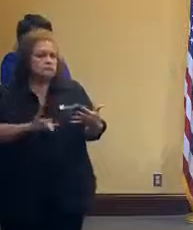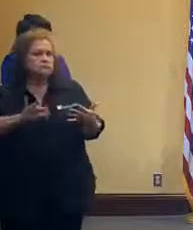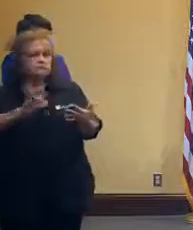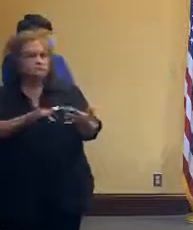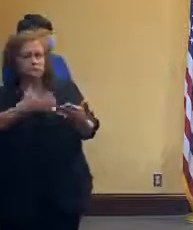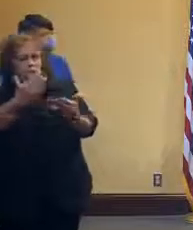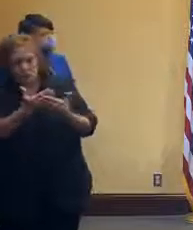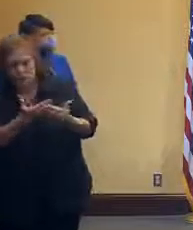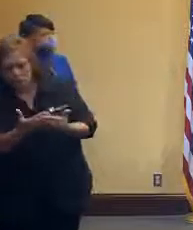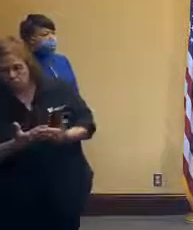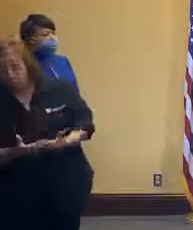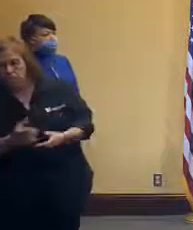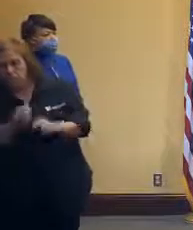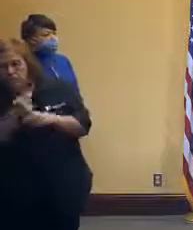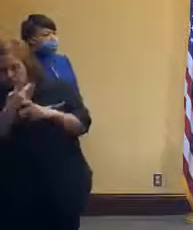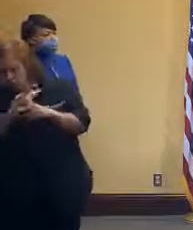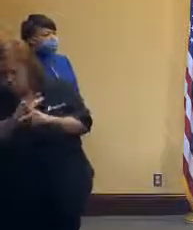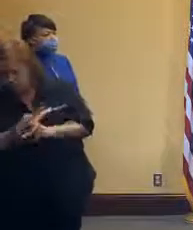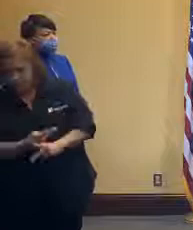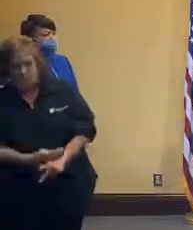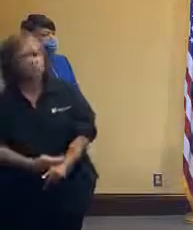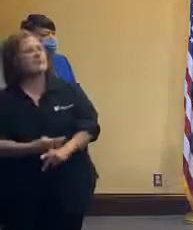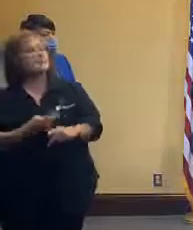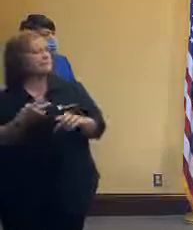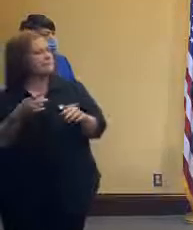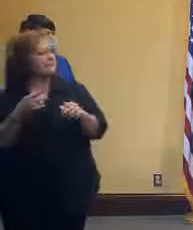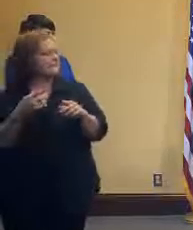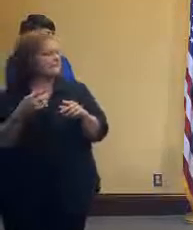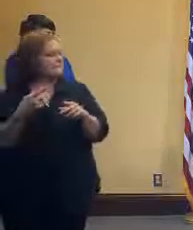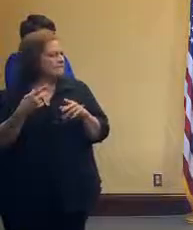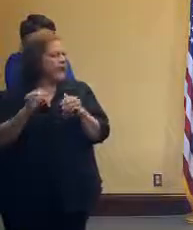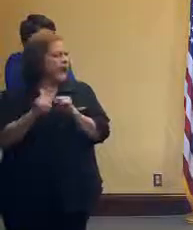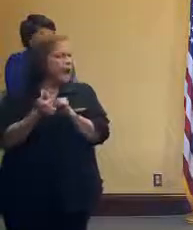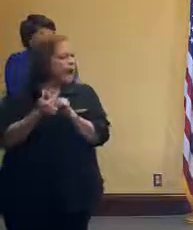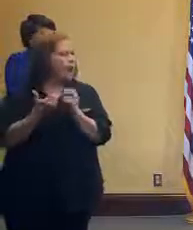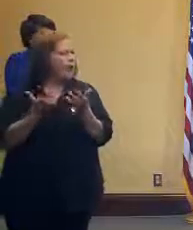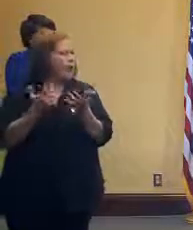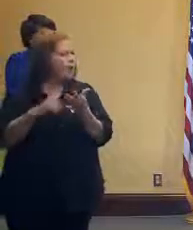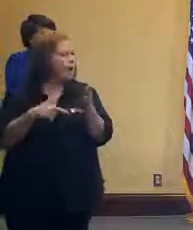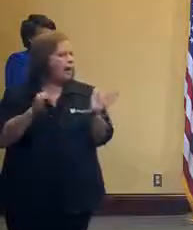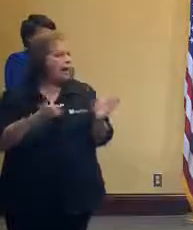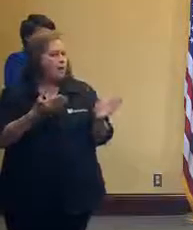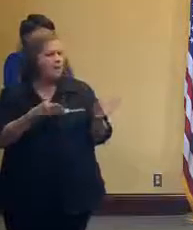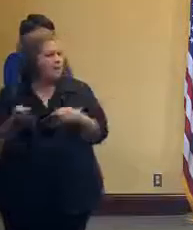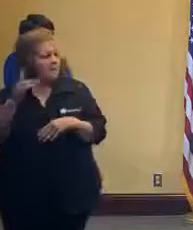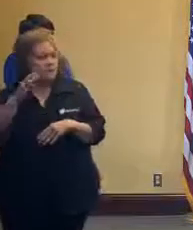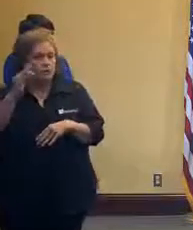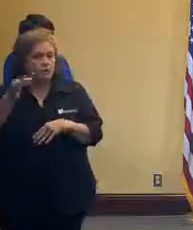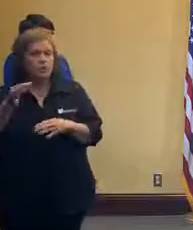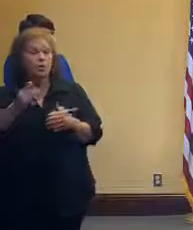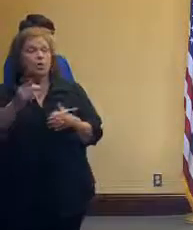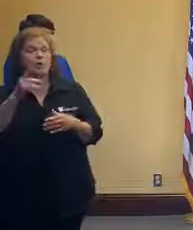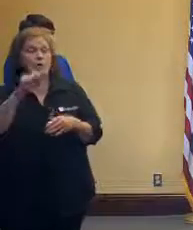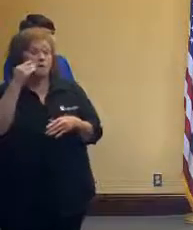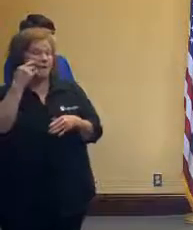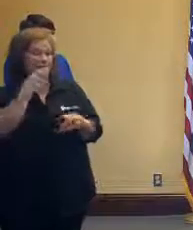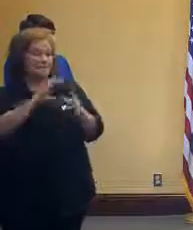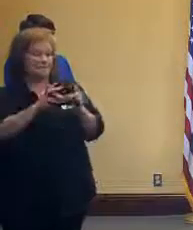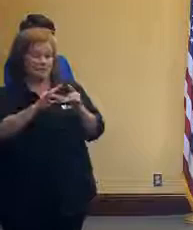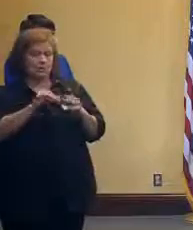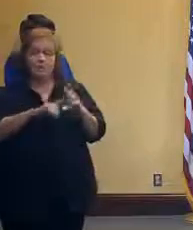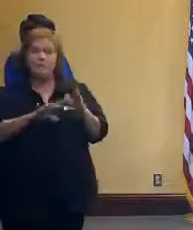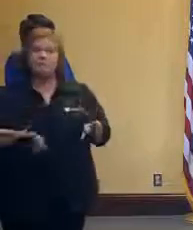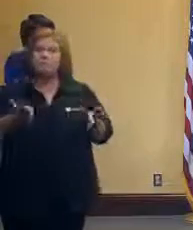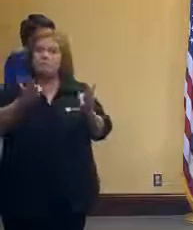provide so that we can make calculated risk and analysis as we move the city forward. What the mayor said, and what's vitally important, is a